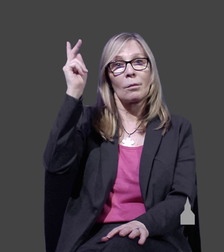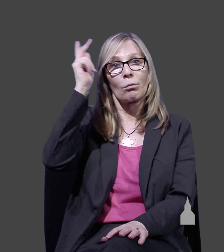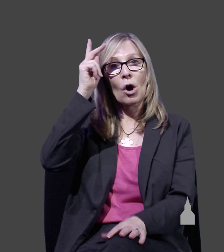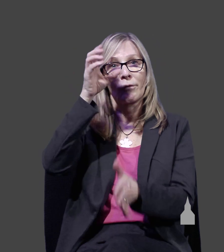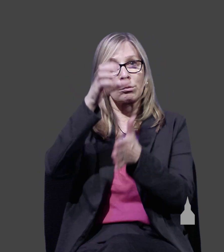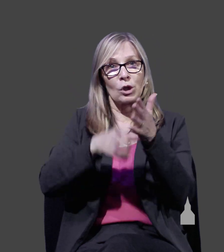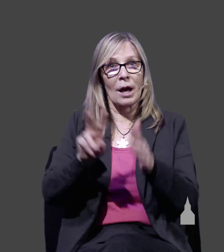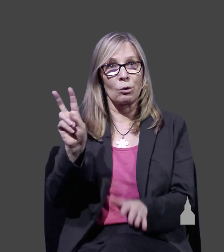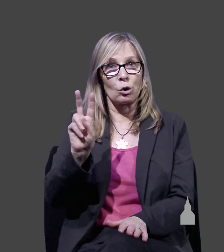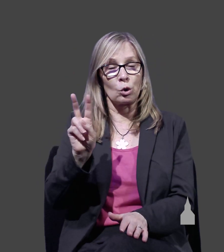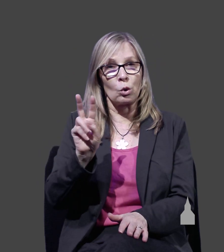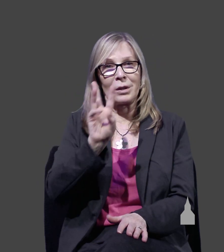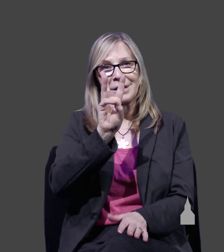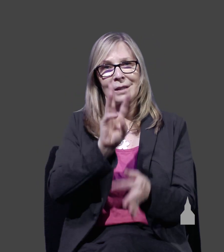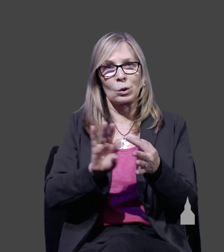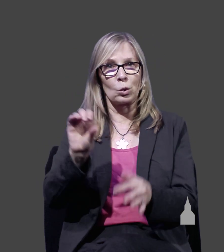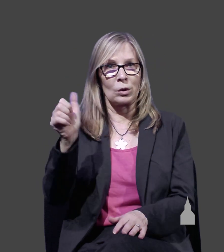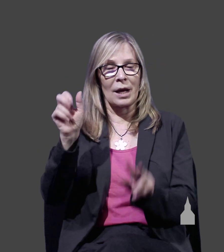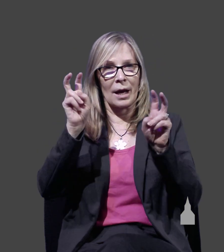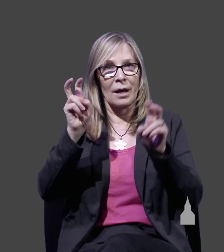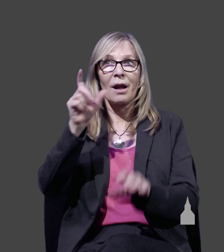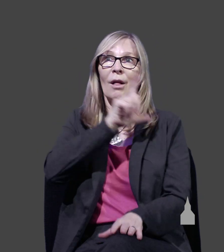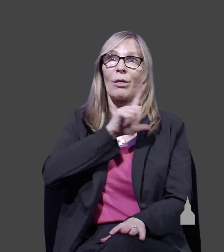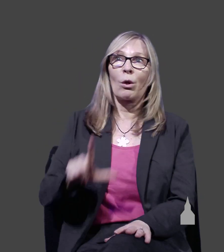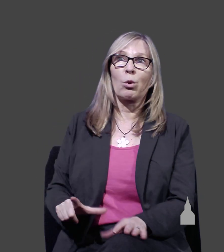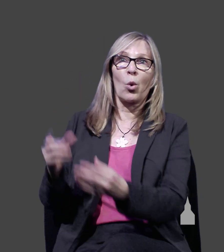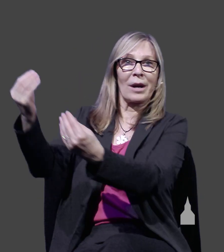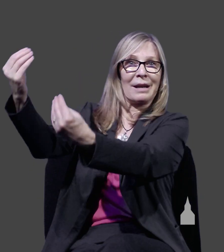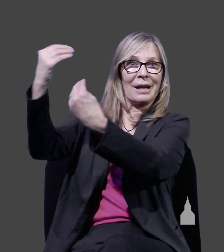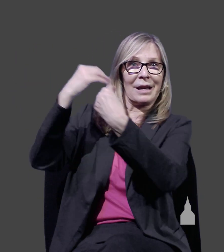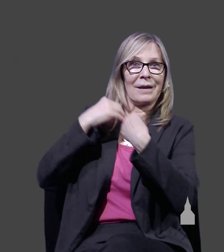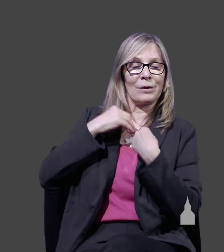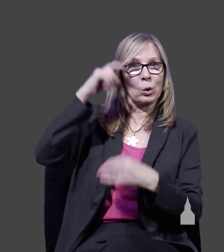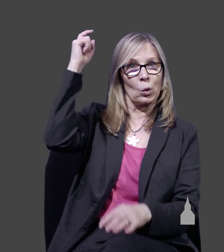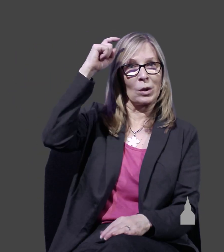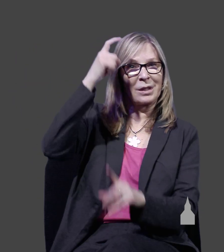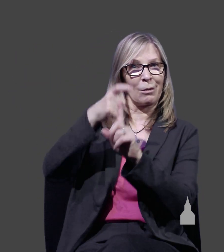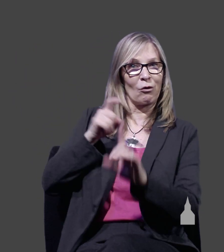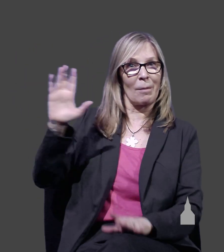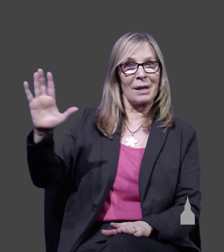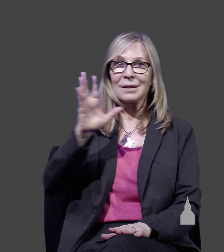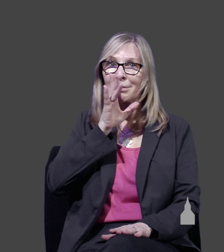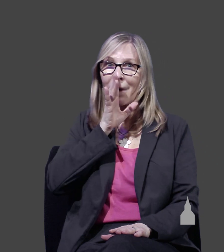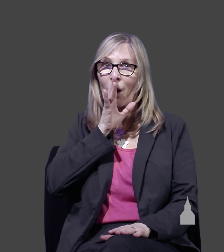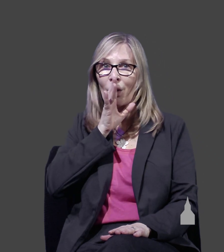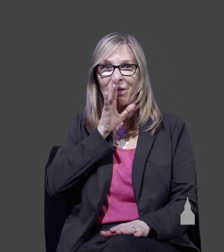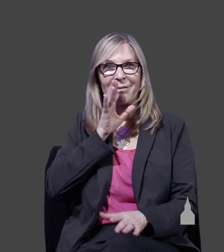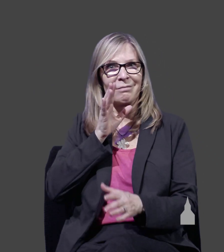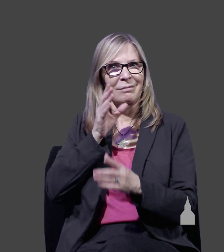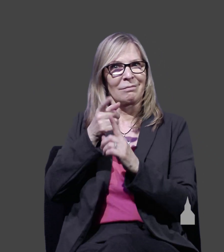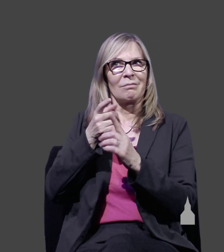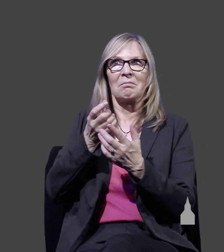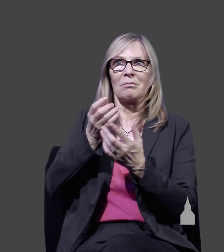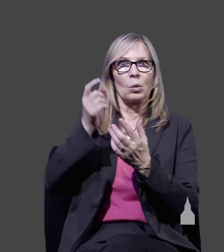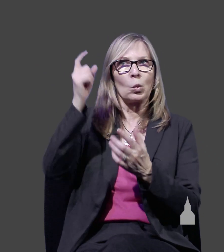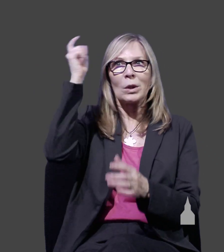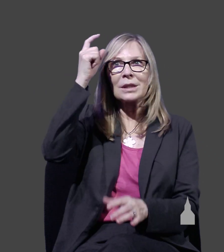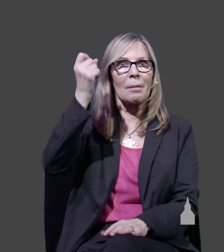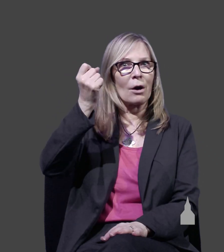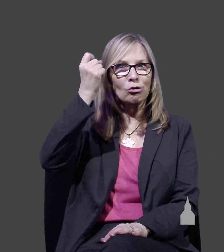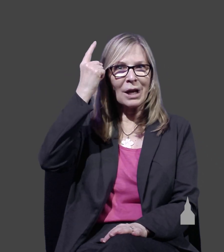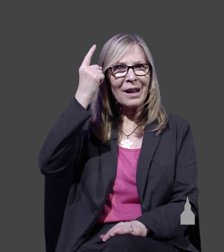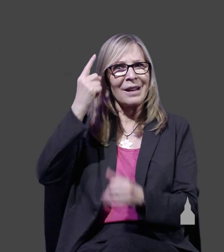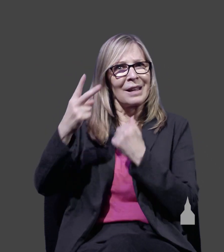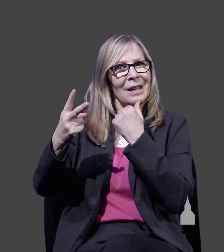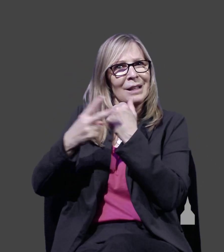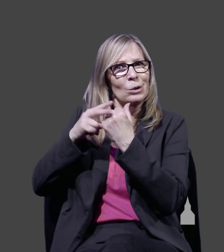Proverbs 2:6-10. For the Lord gives wisdom. From His mouth come knowledge and understanding. He stores up sound wisdom for the upright.